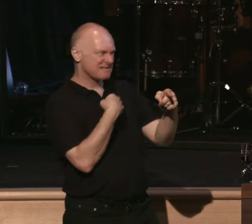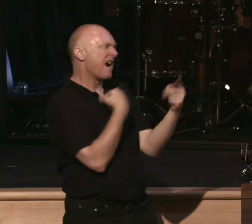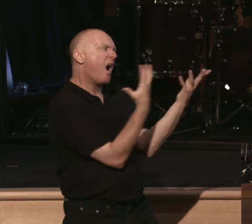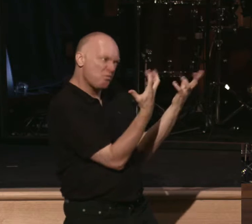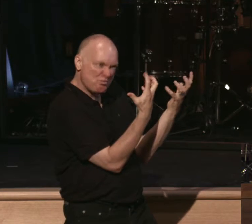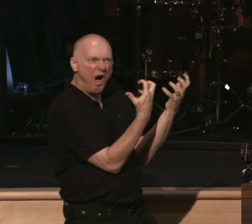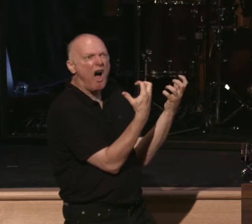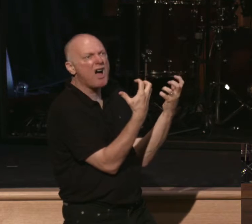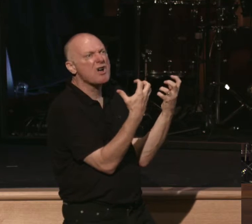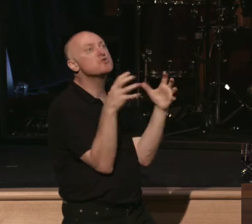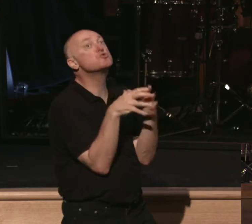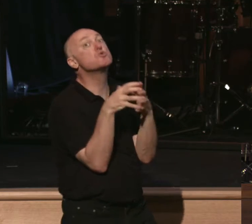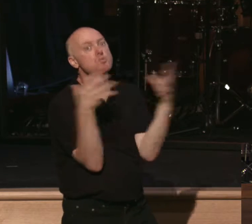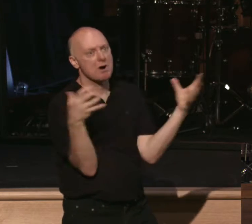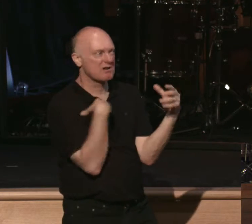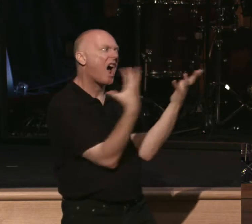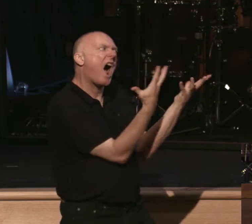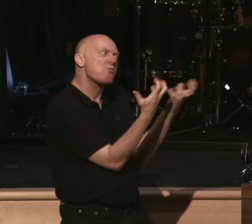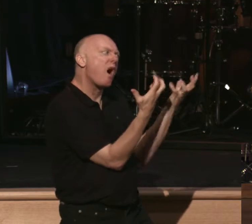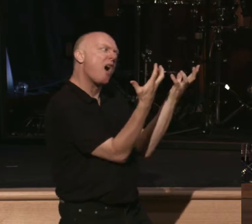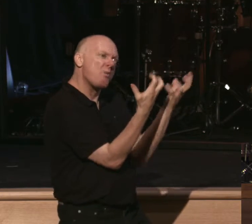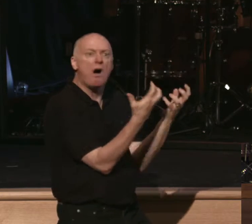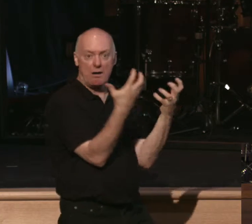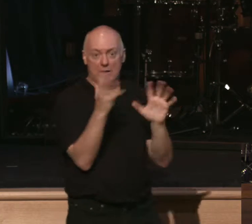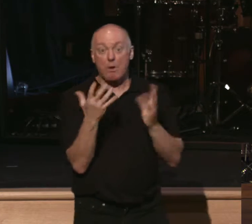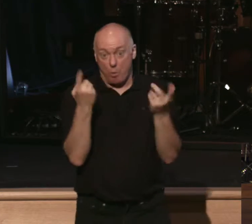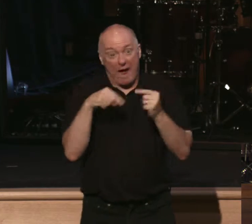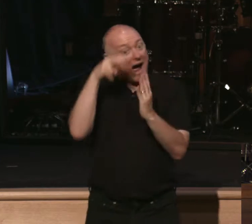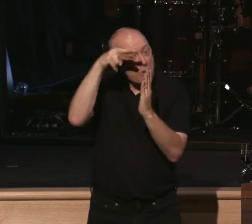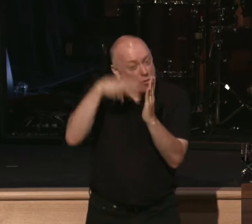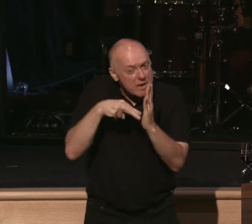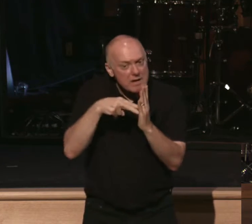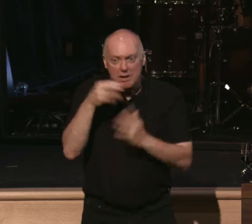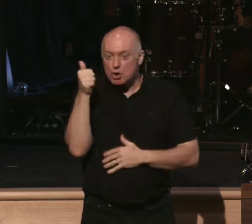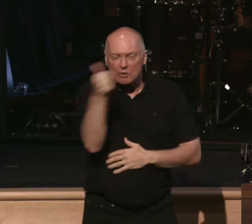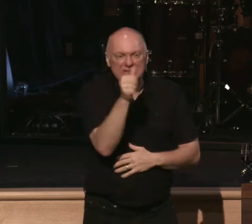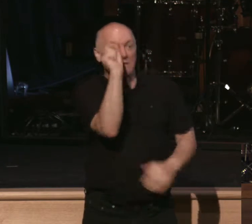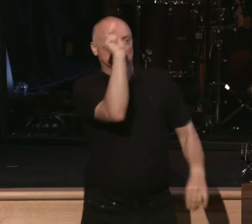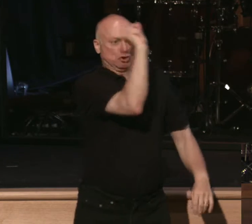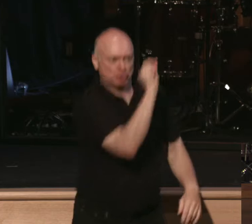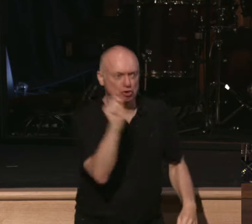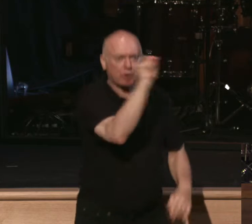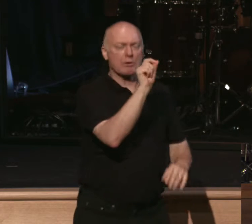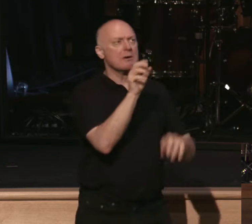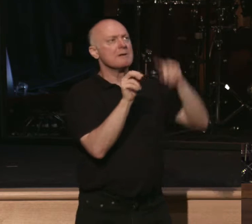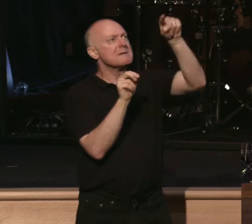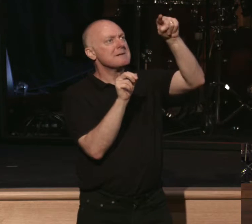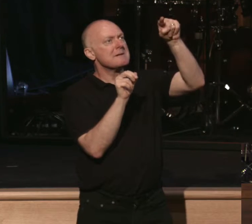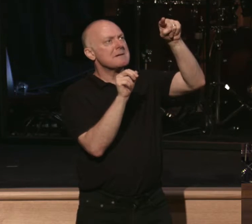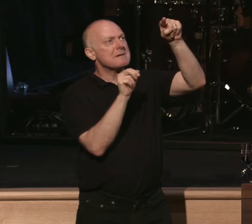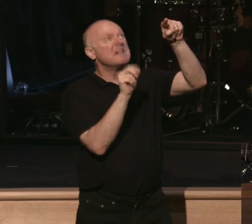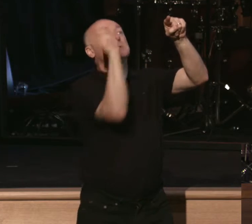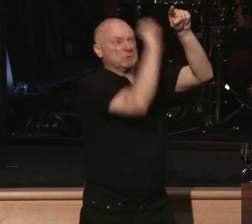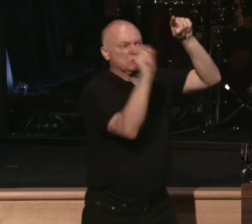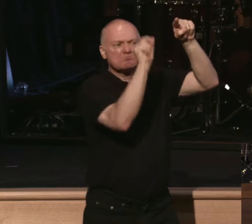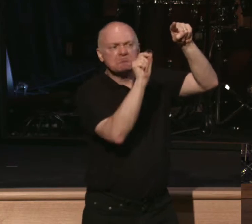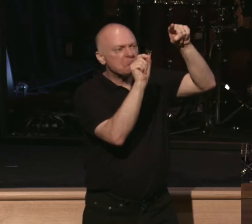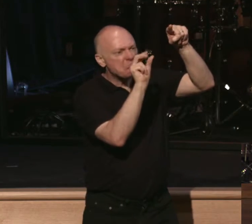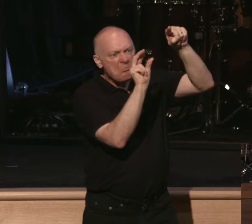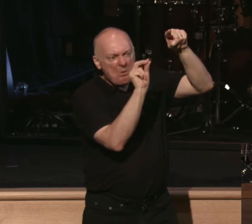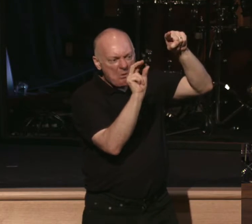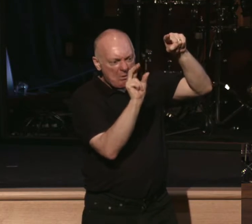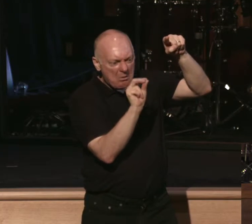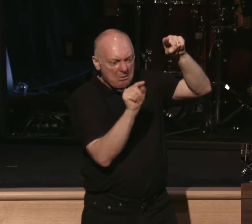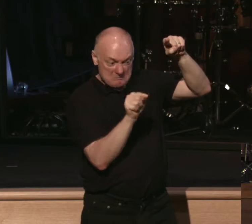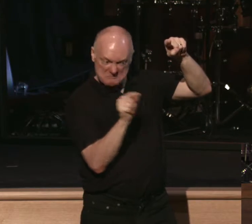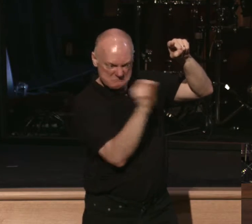in fact, way too much? So as I read these, I'd like you to circle all of the ones that you would say, you know what, truth be told,